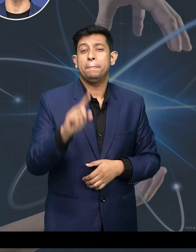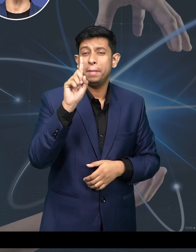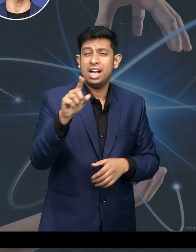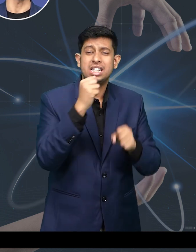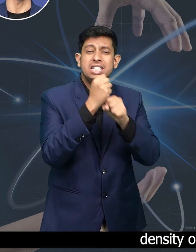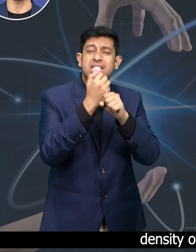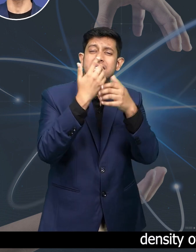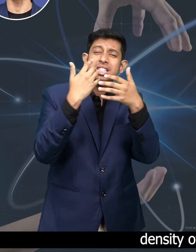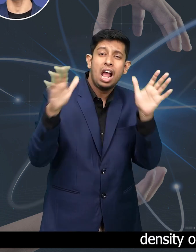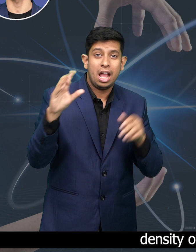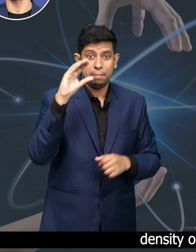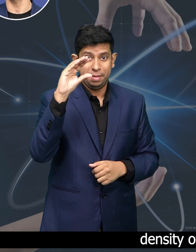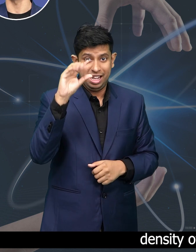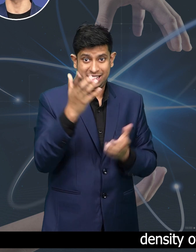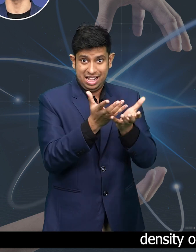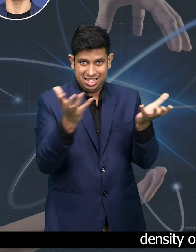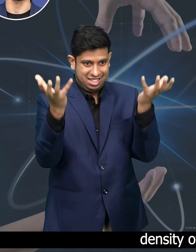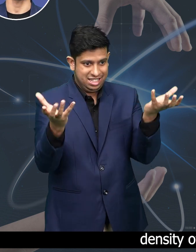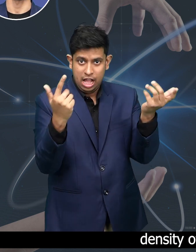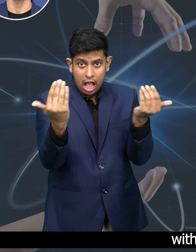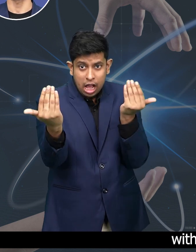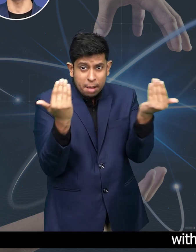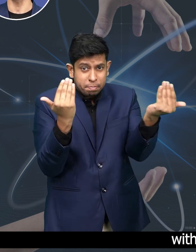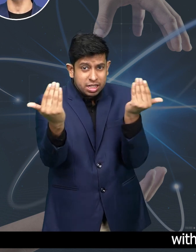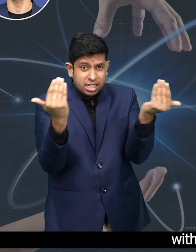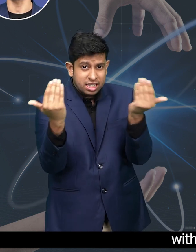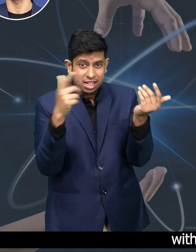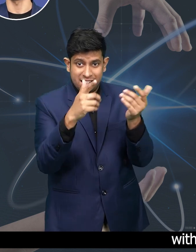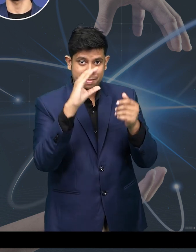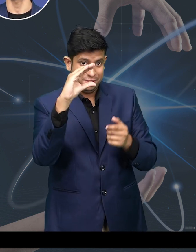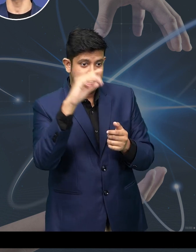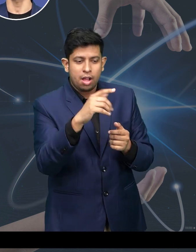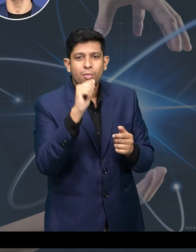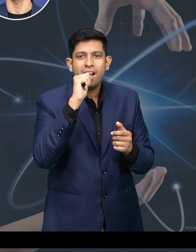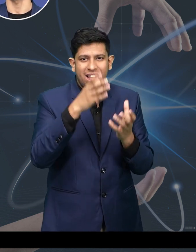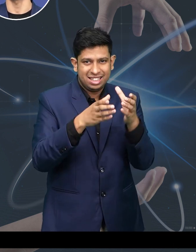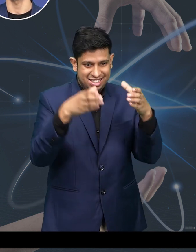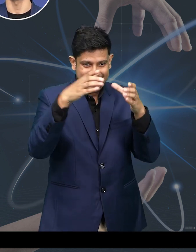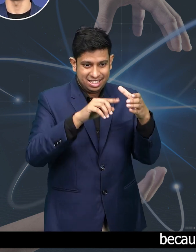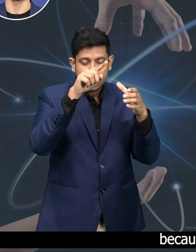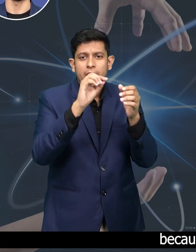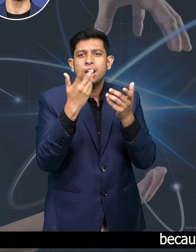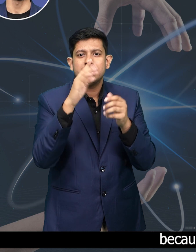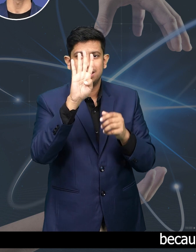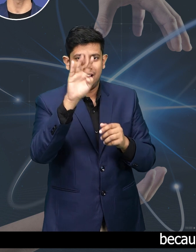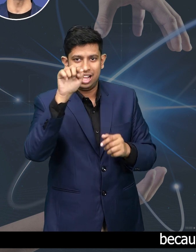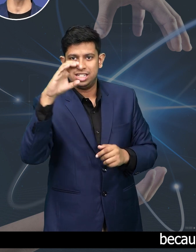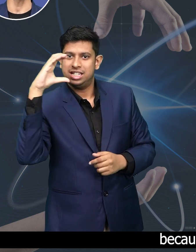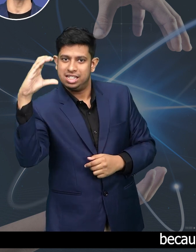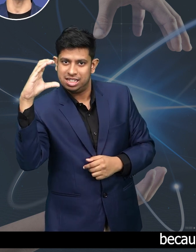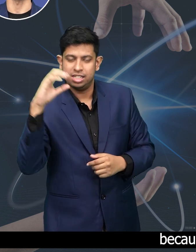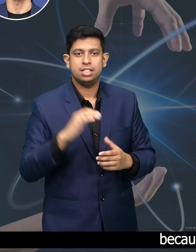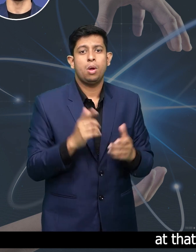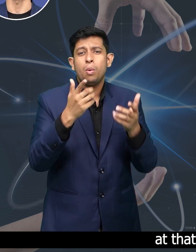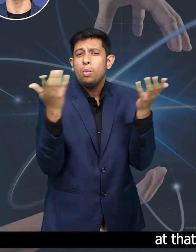But generally, density of a substance is compared with the density of water at 4 degrees centigrade because the density